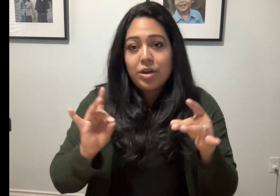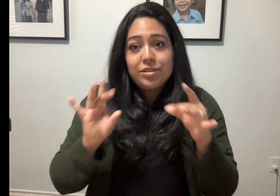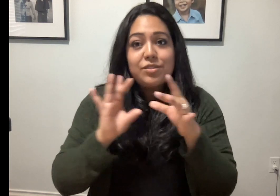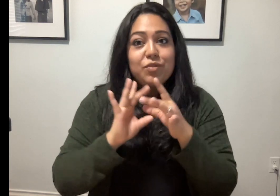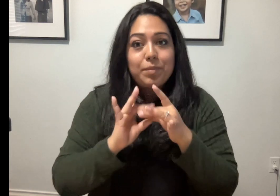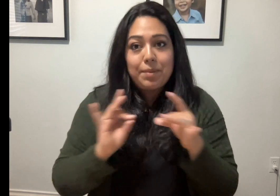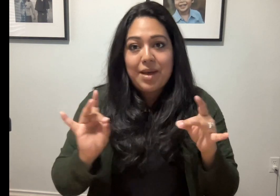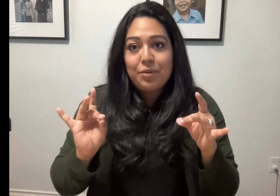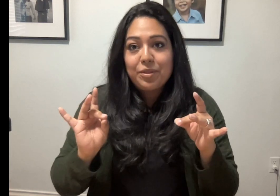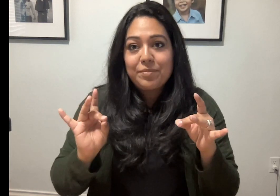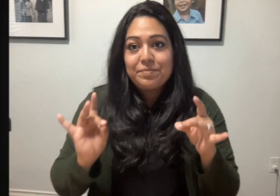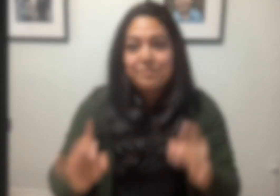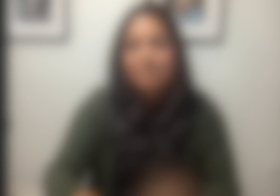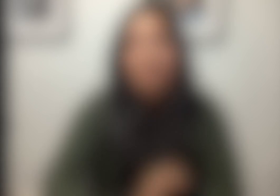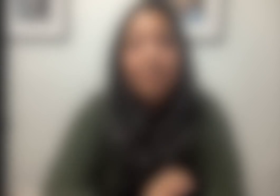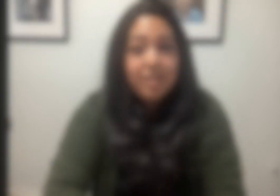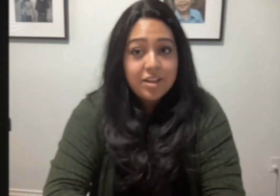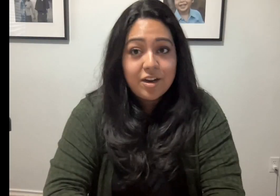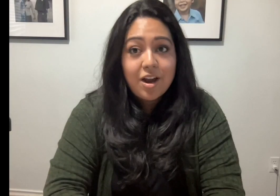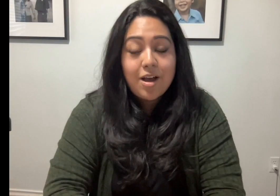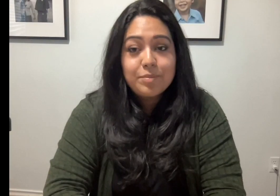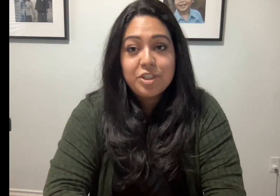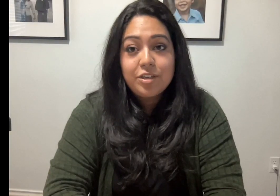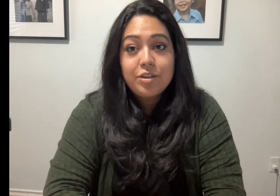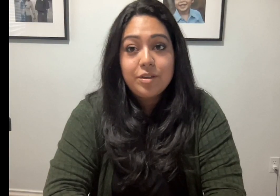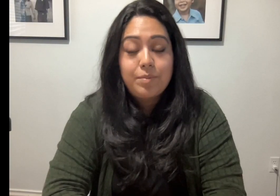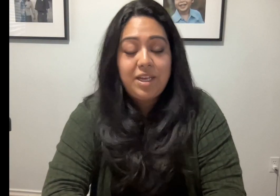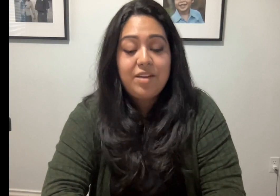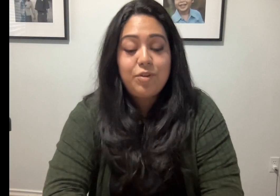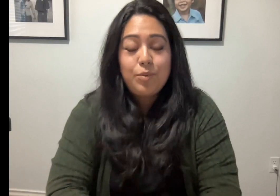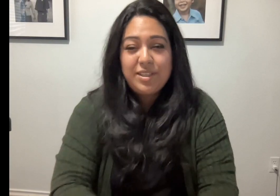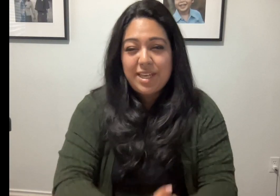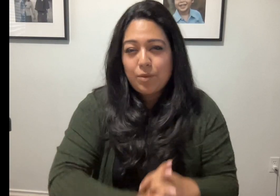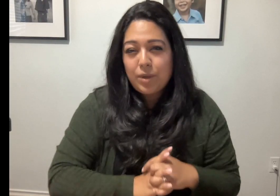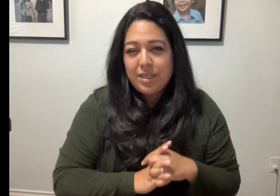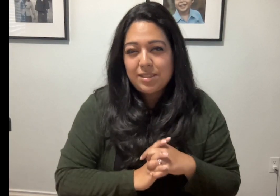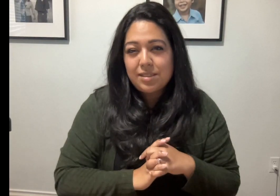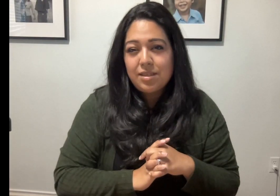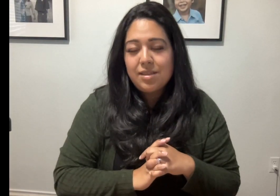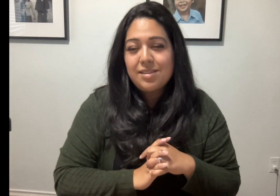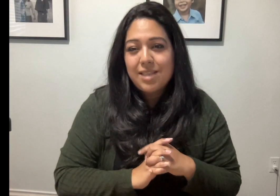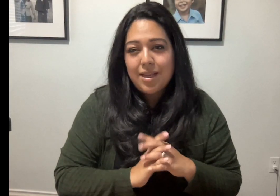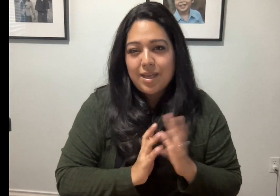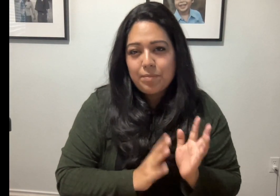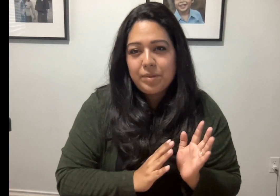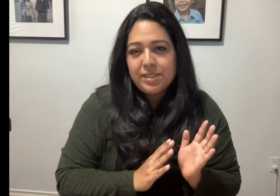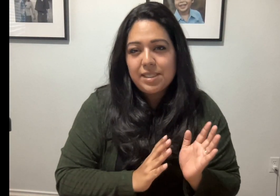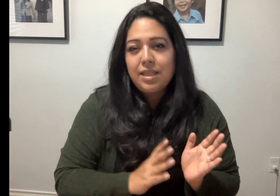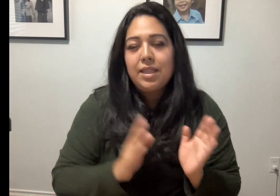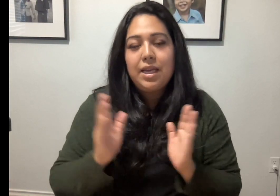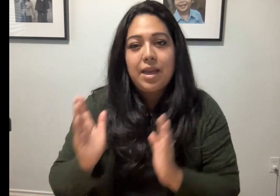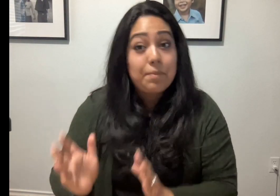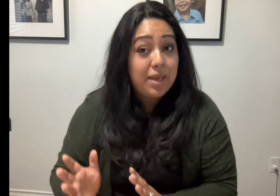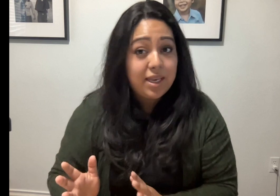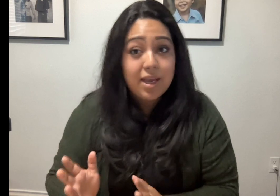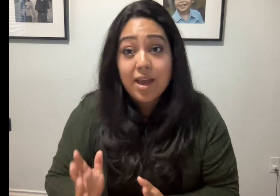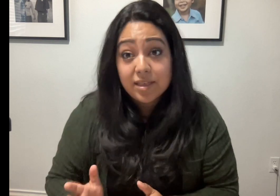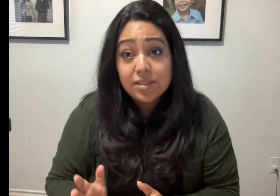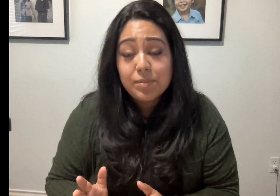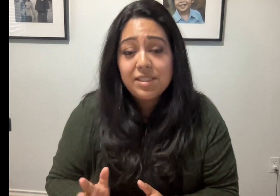words from my mouth. Another option could be if you want to take what is said implicitly and make it